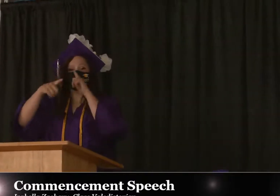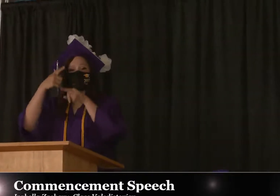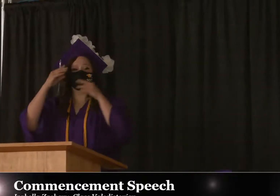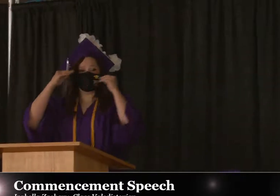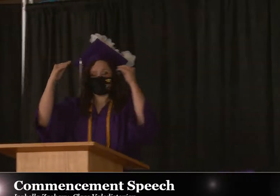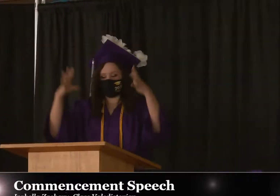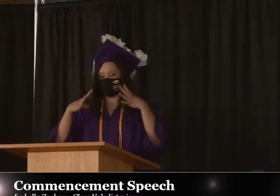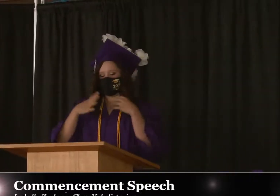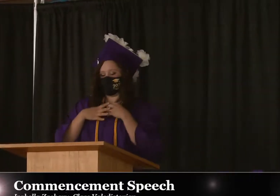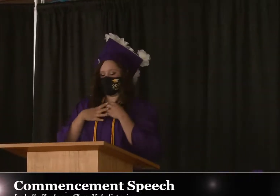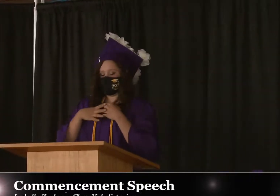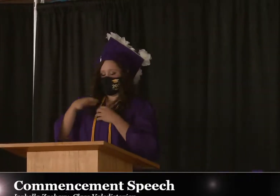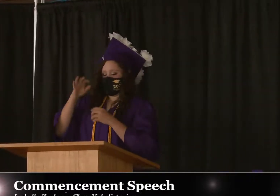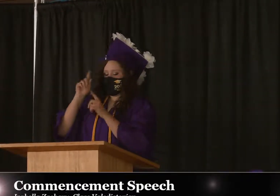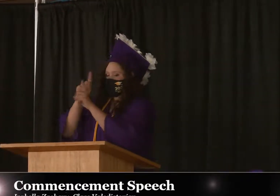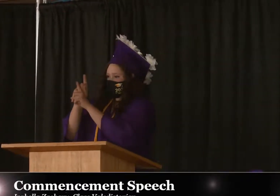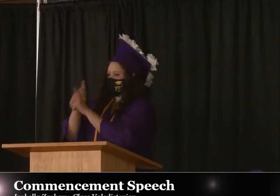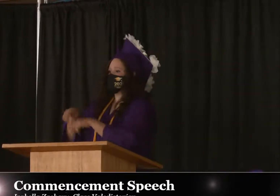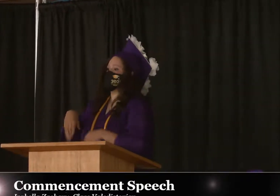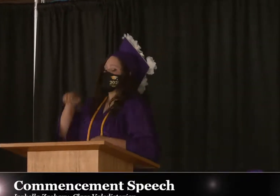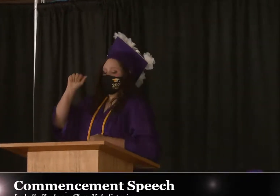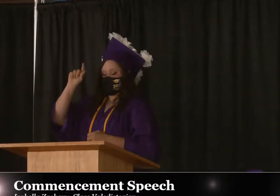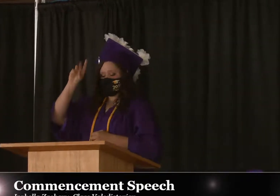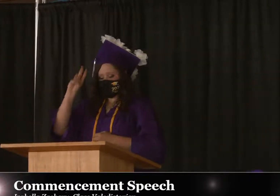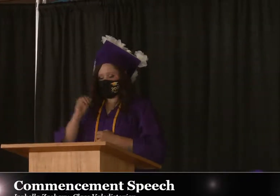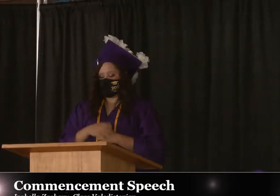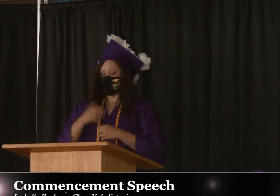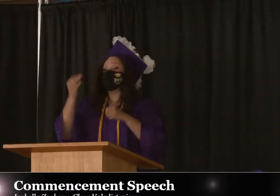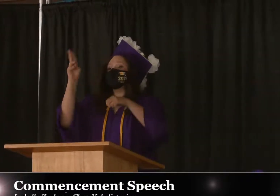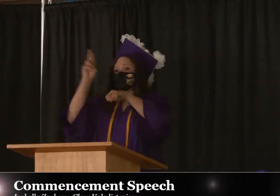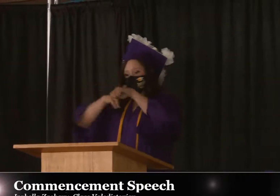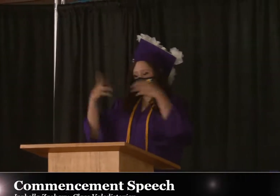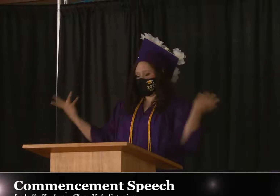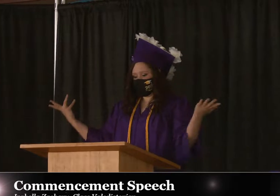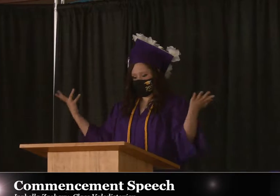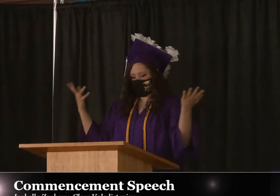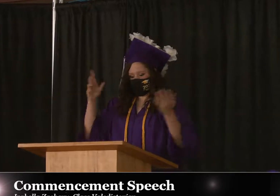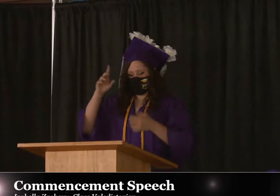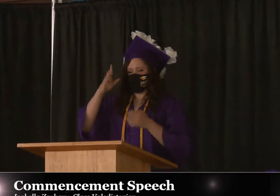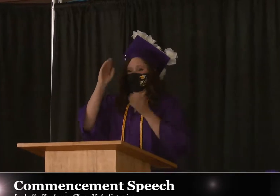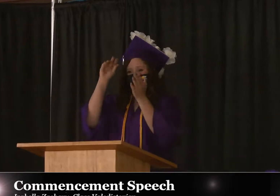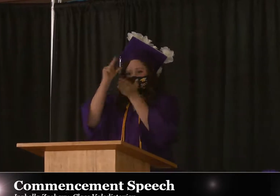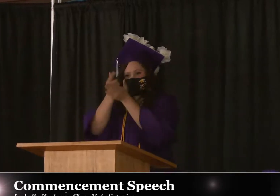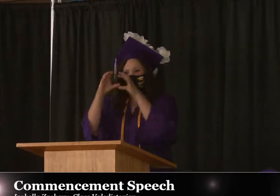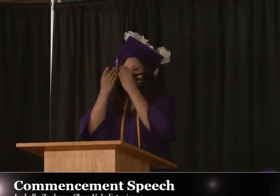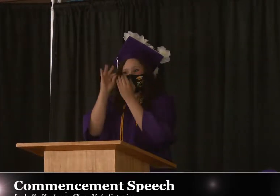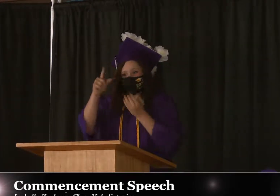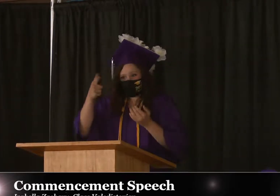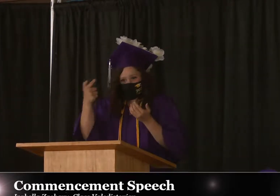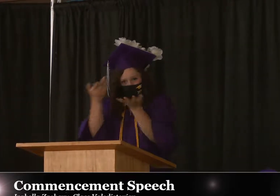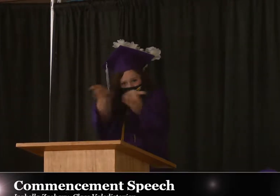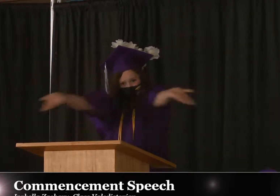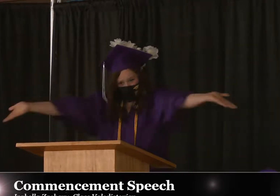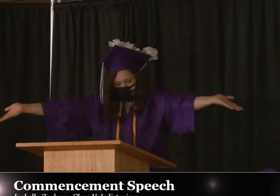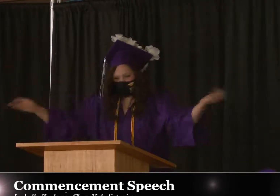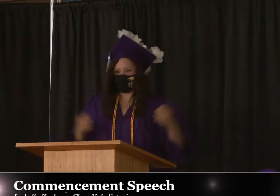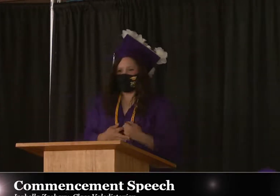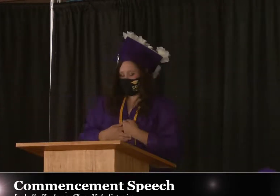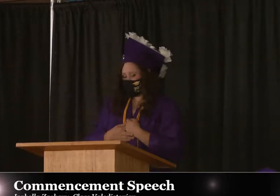Good evening, parents, friends, teachers, mentors, and of course, graduate class of